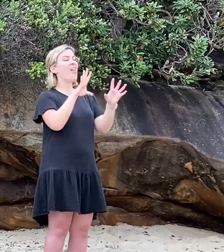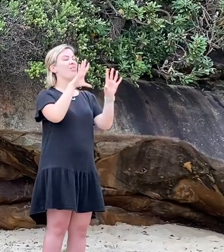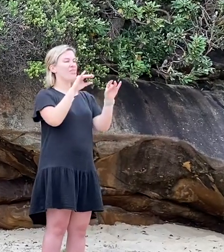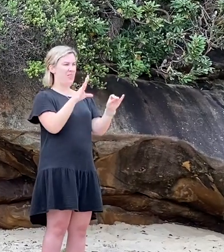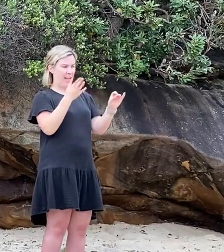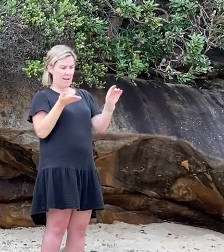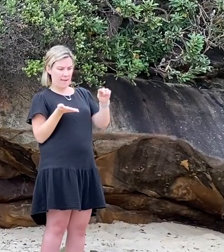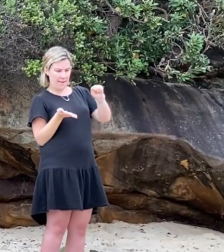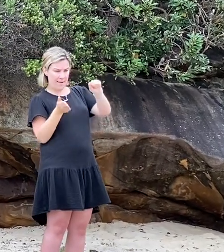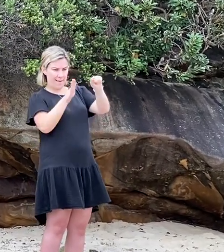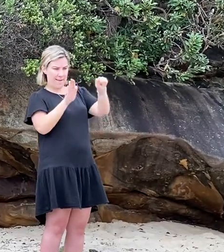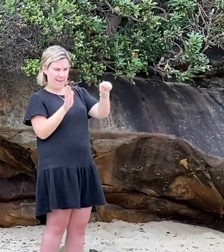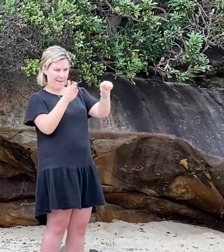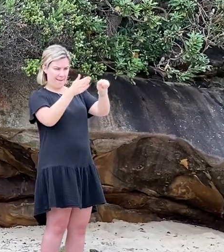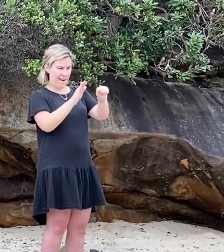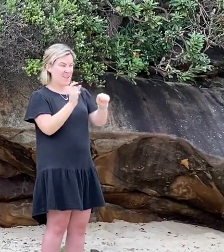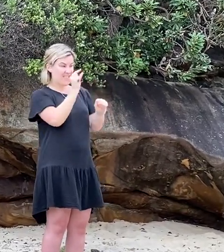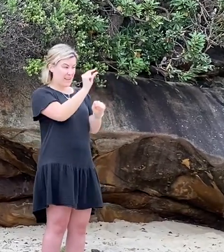amounts till it builds up